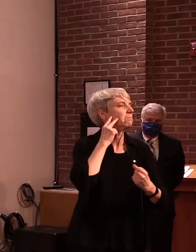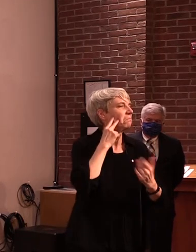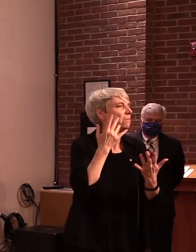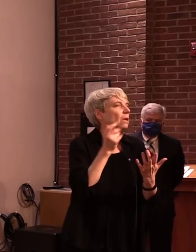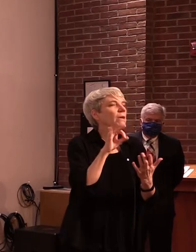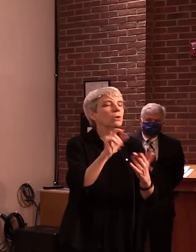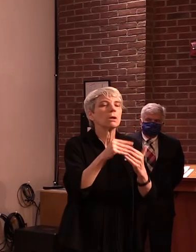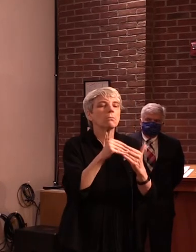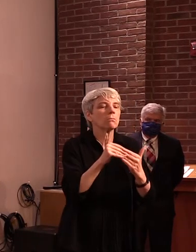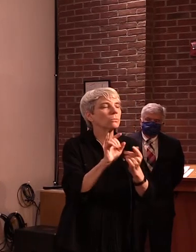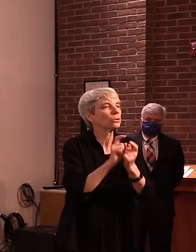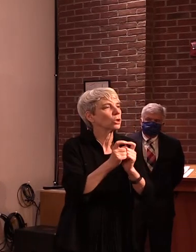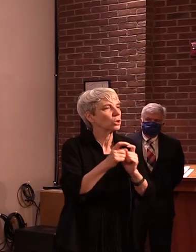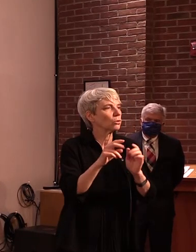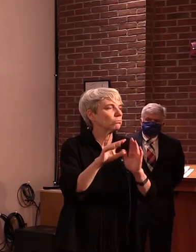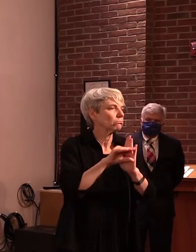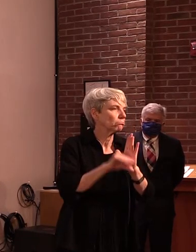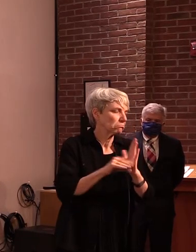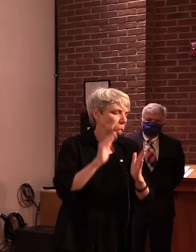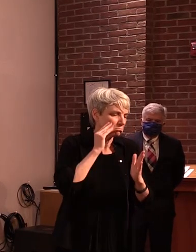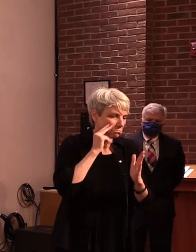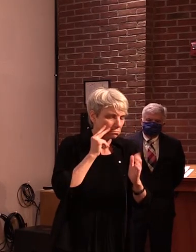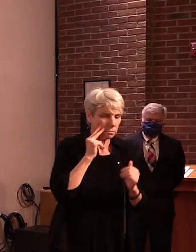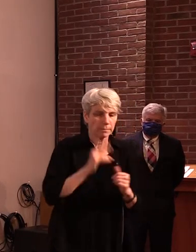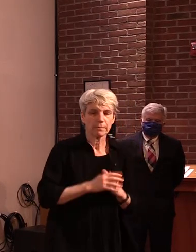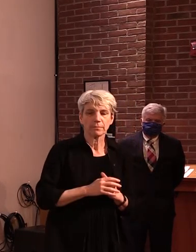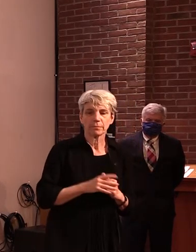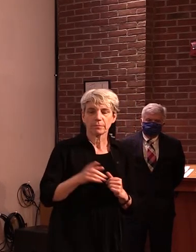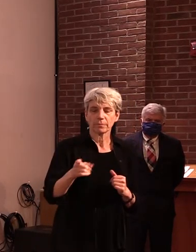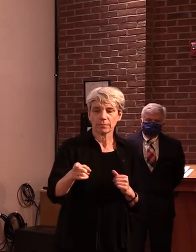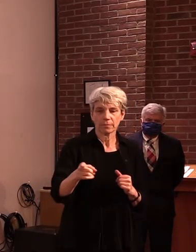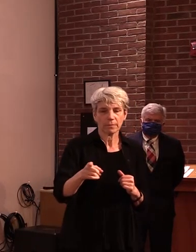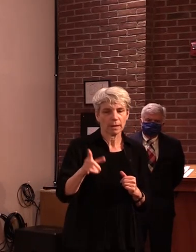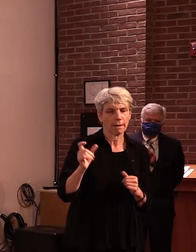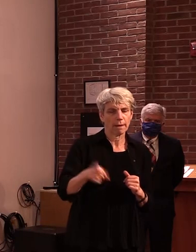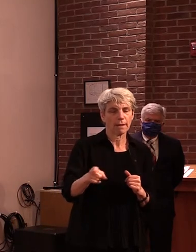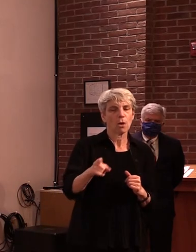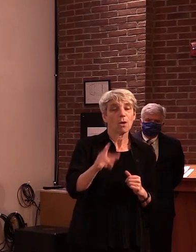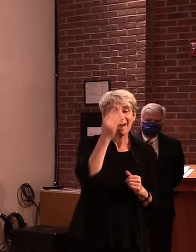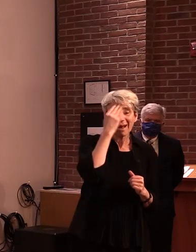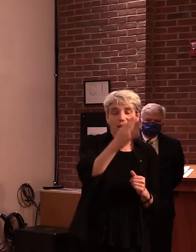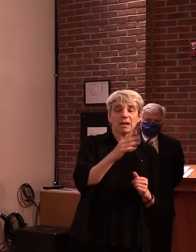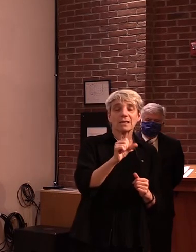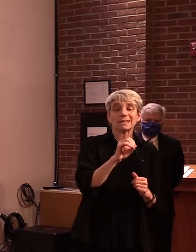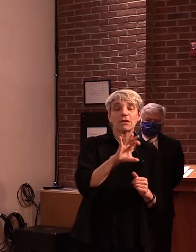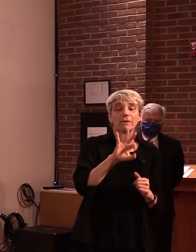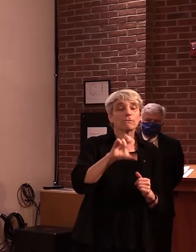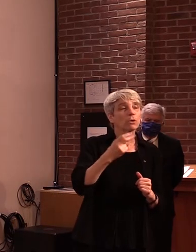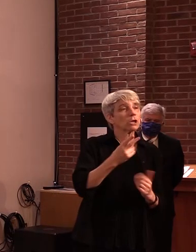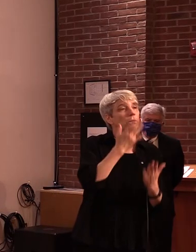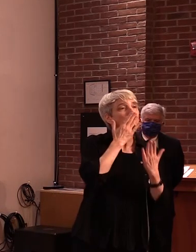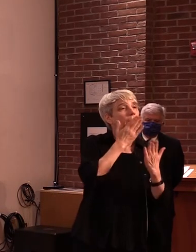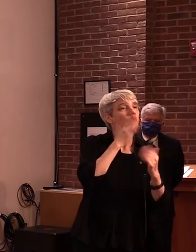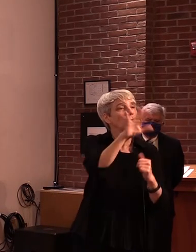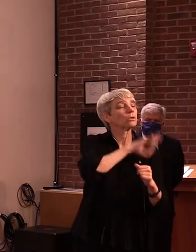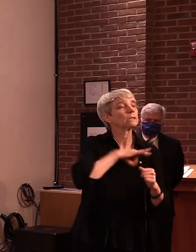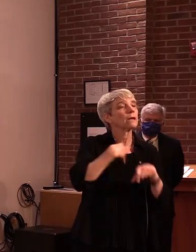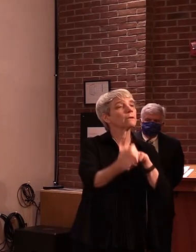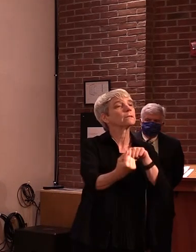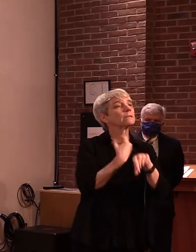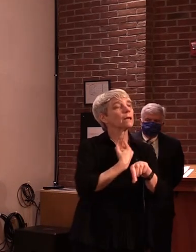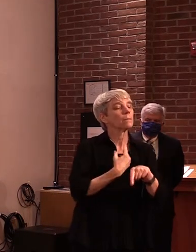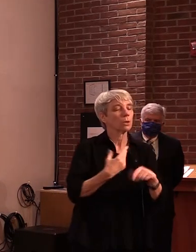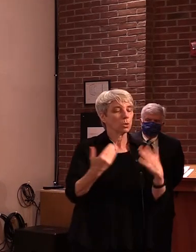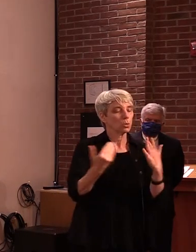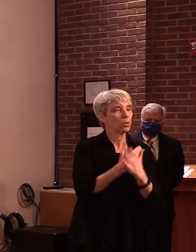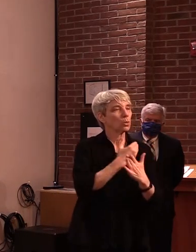Okay. Secretary French, I want to thank your staff for sending me over the updates of homeschooling applications last week.